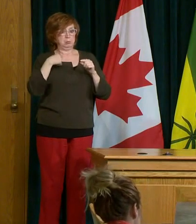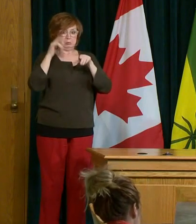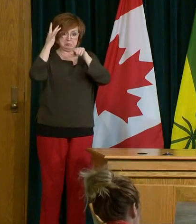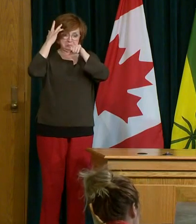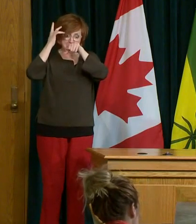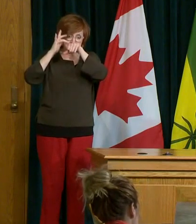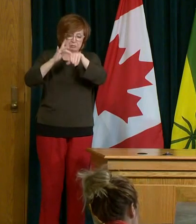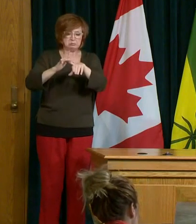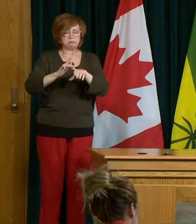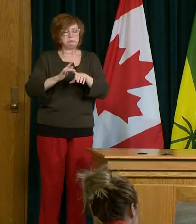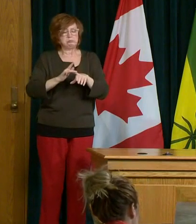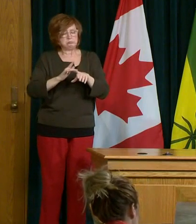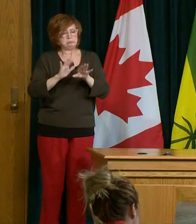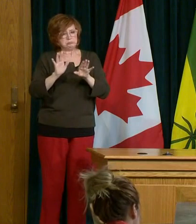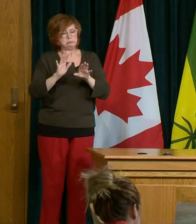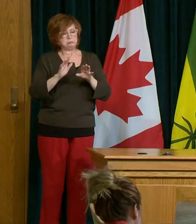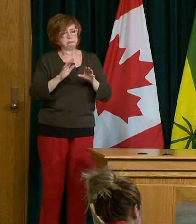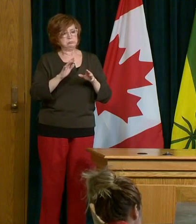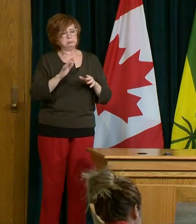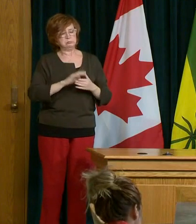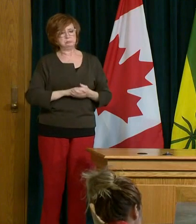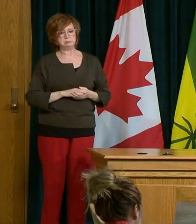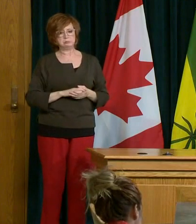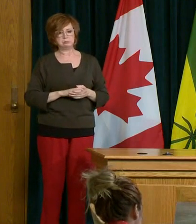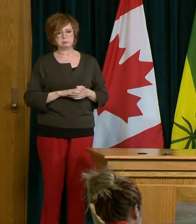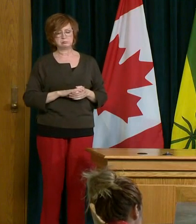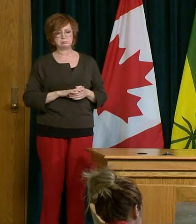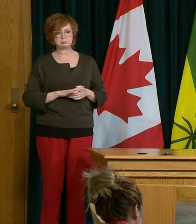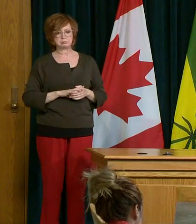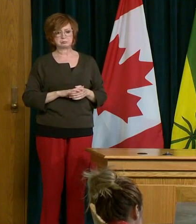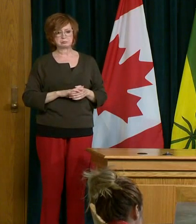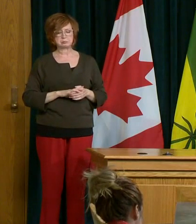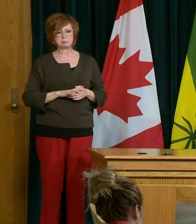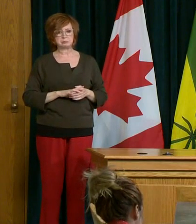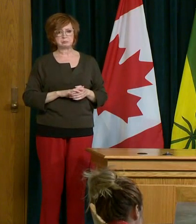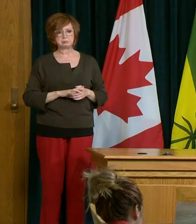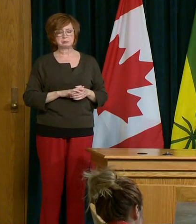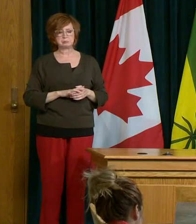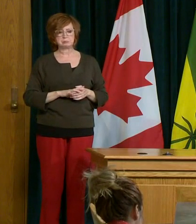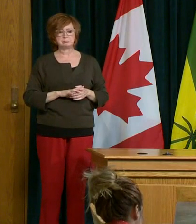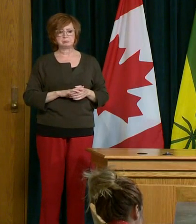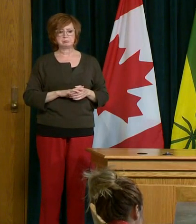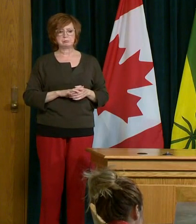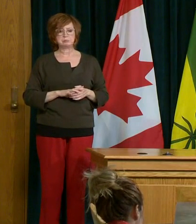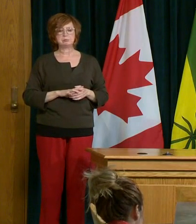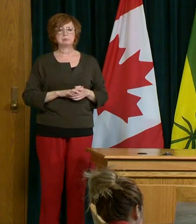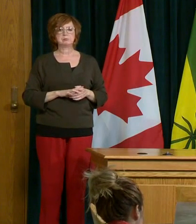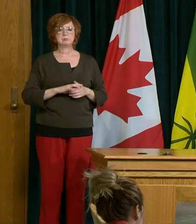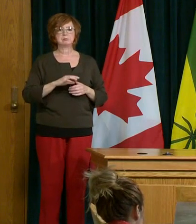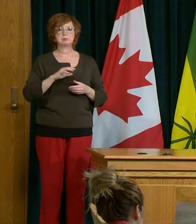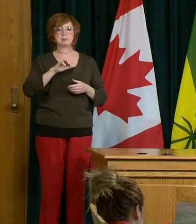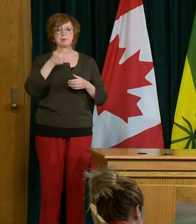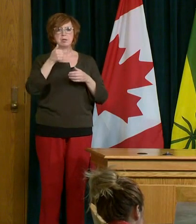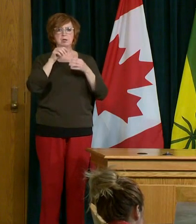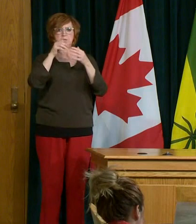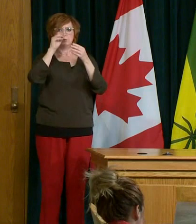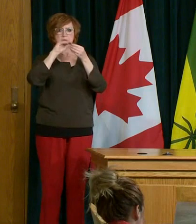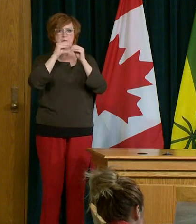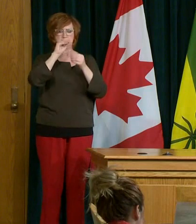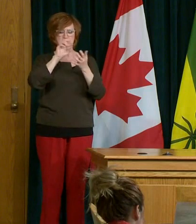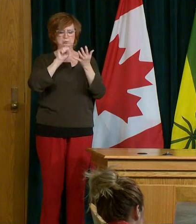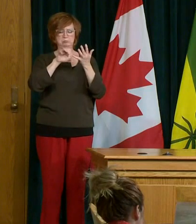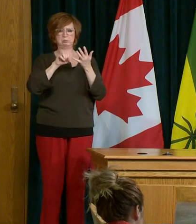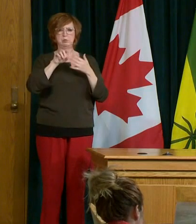In terms of other information that's in the news release, we can see that 192